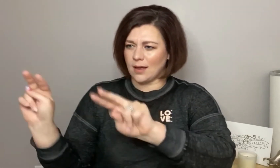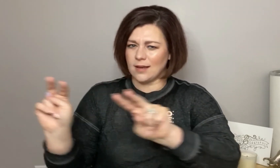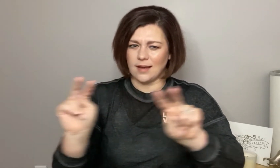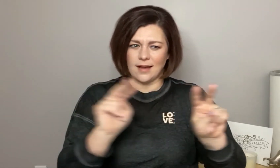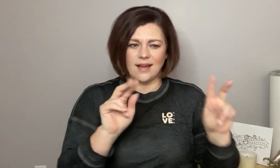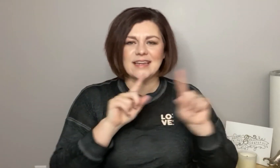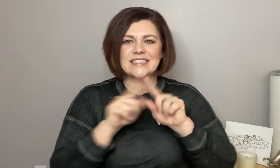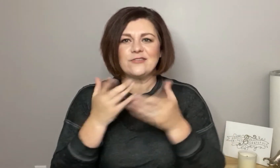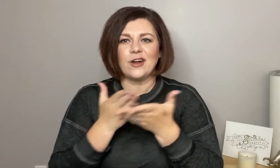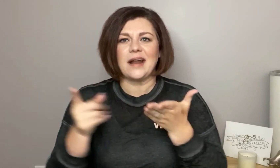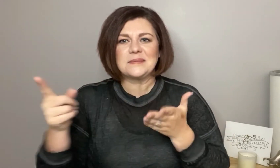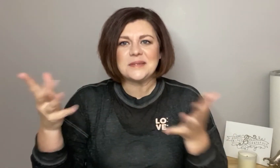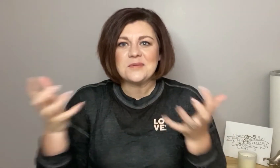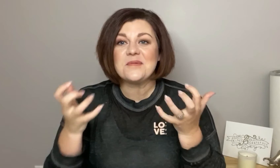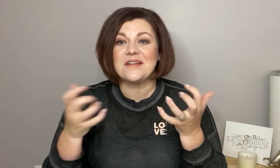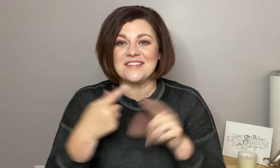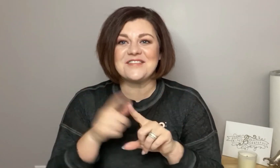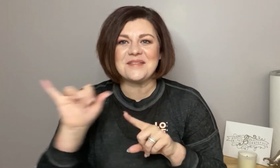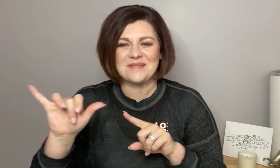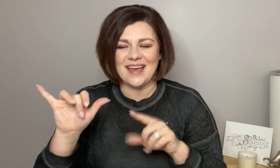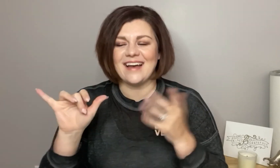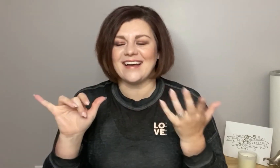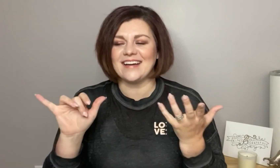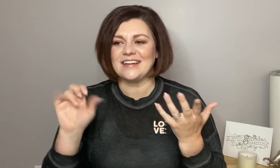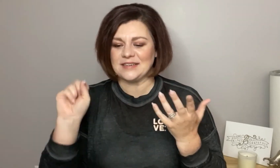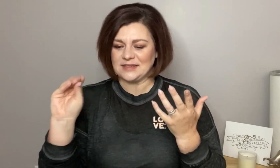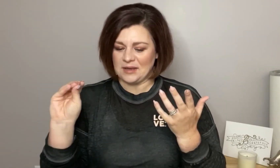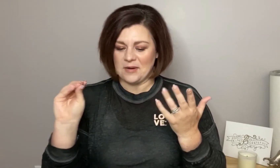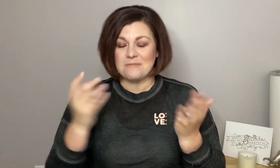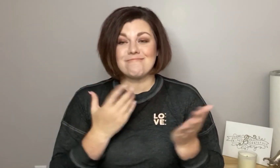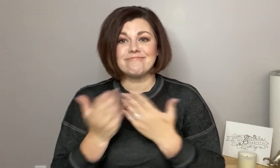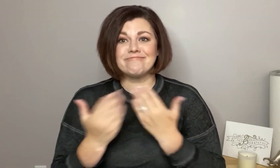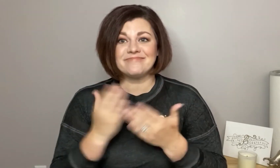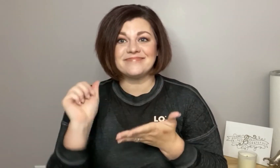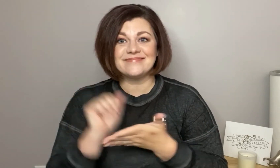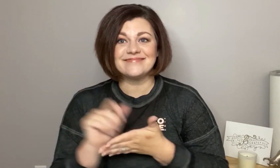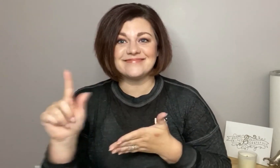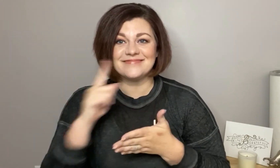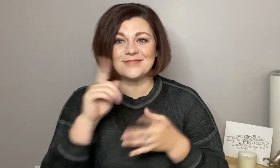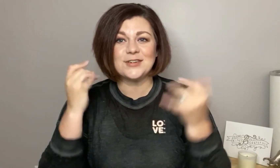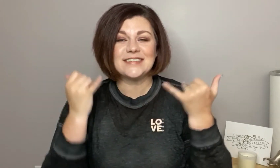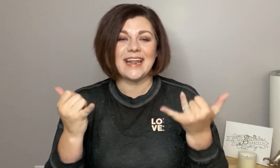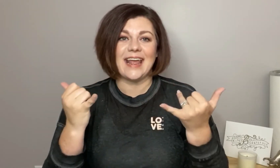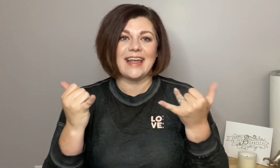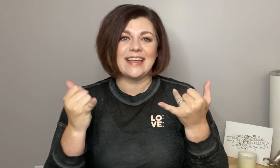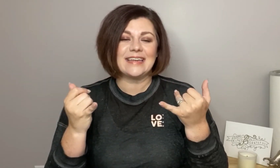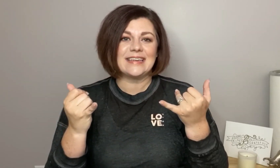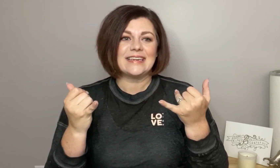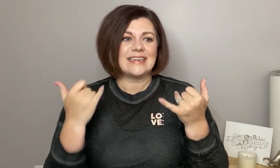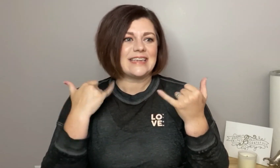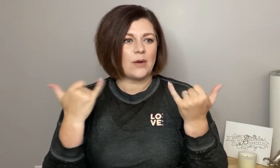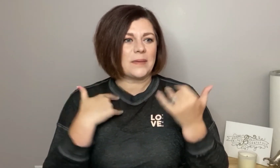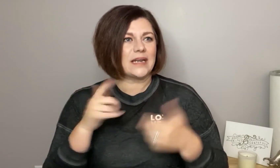their Sephora cart. So I really appreciated having that challenge